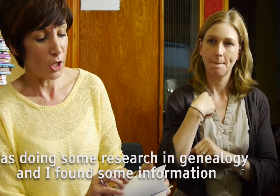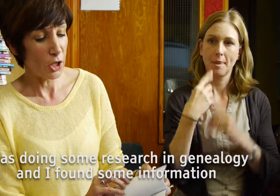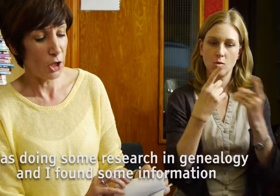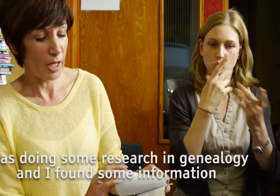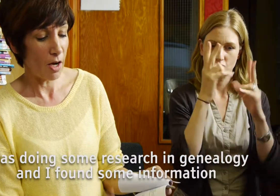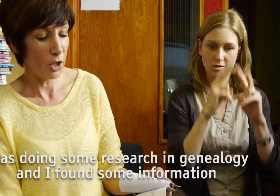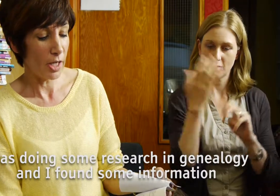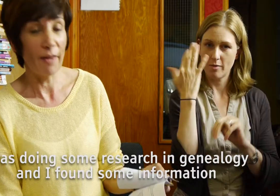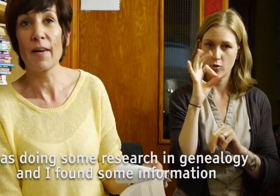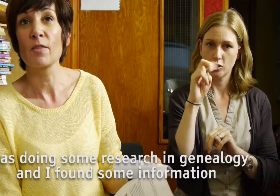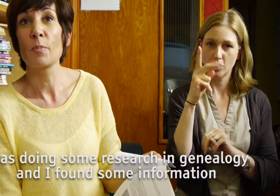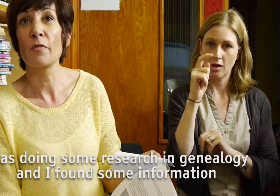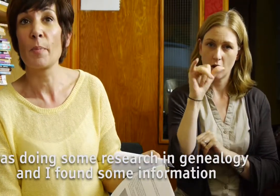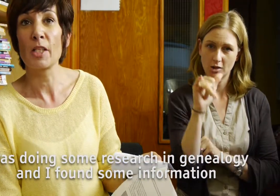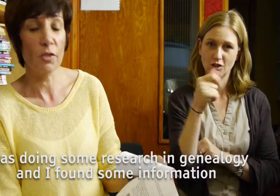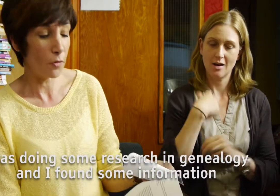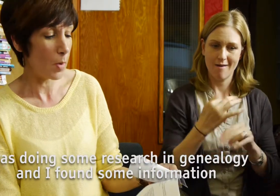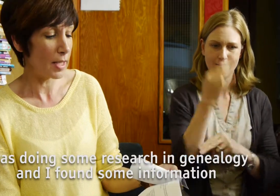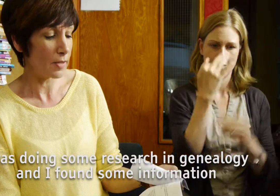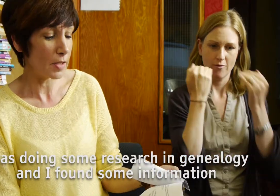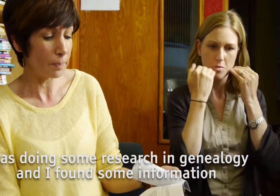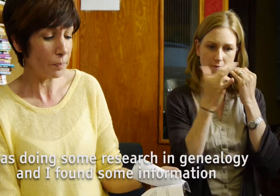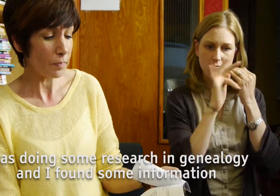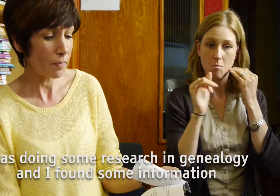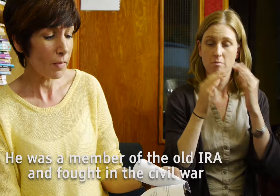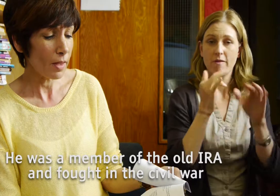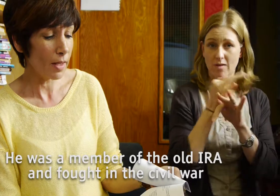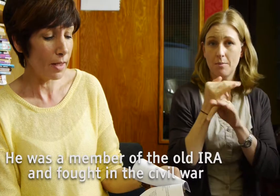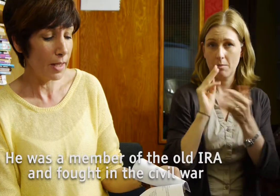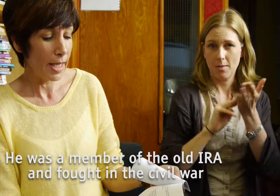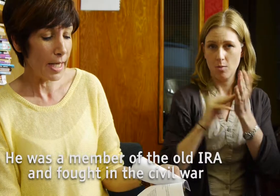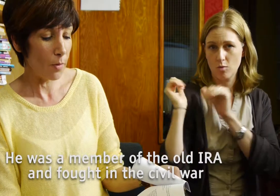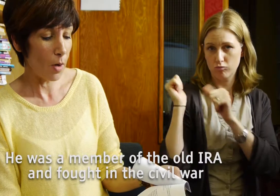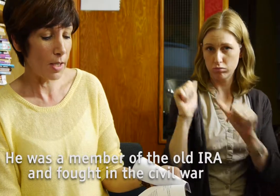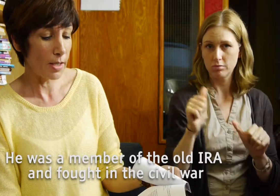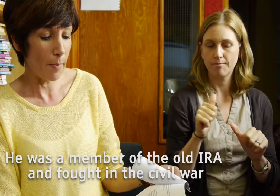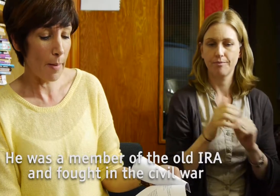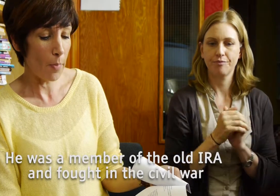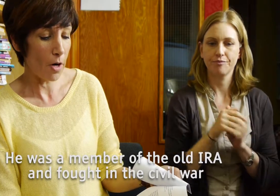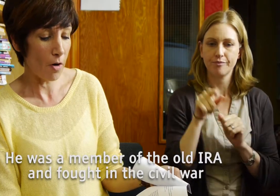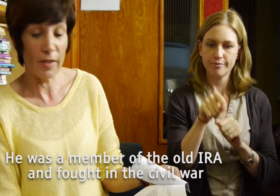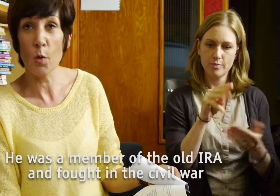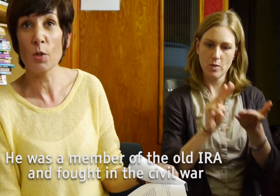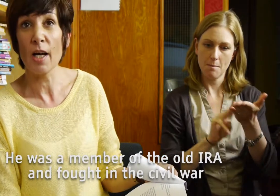in genealogy and I found some information from relatives. He was a member of the old